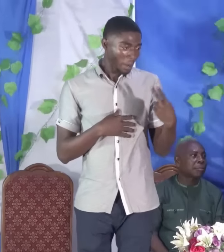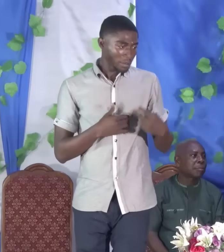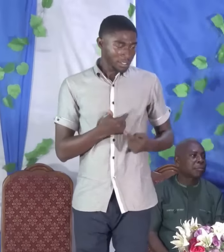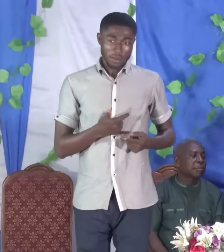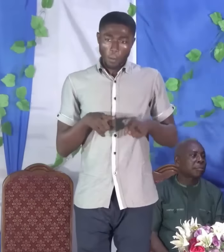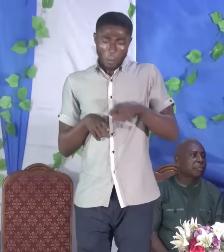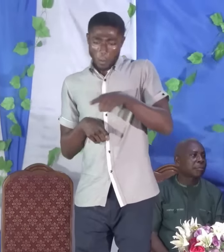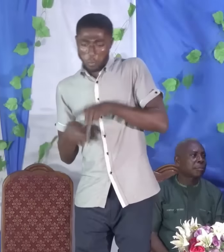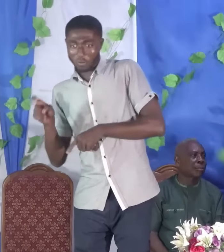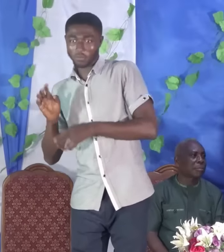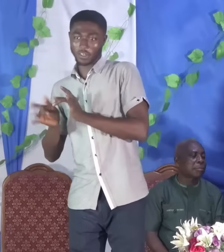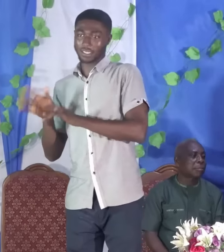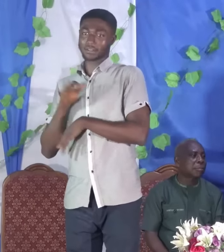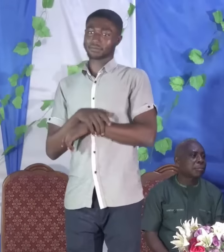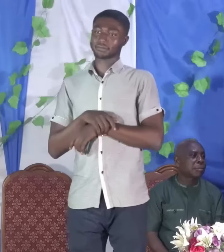no, Yanya Edamambo.